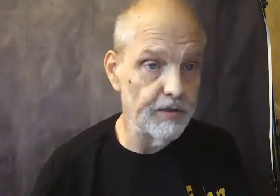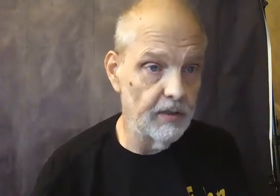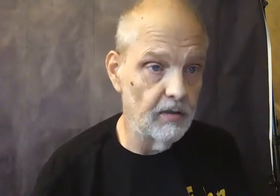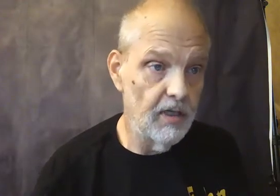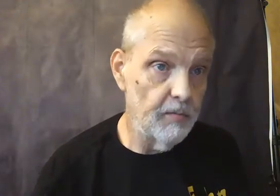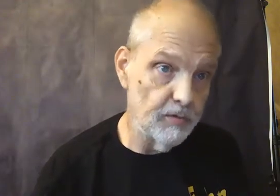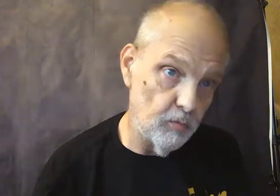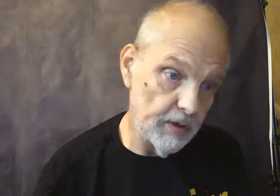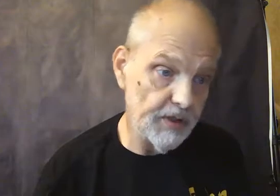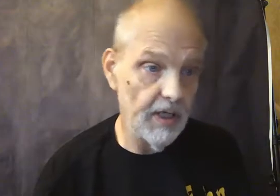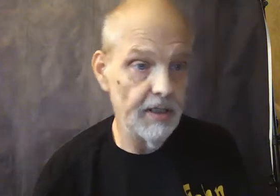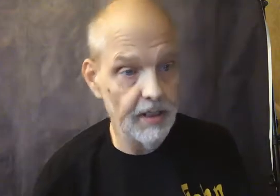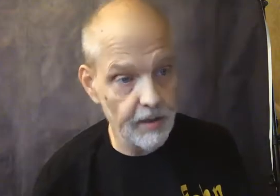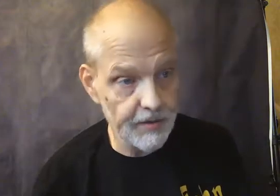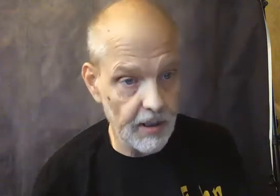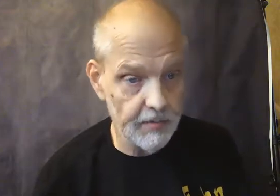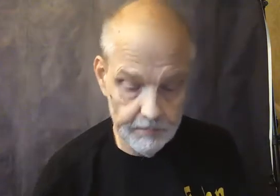distinguishing between one sign and another sign.